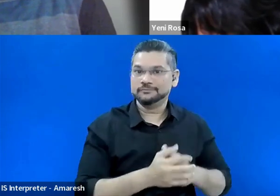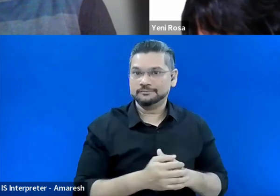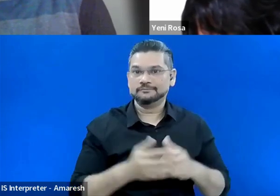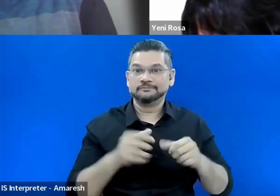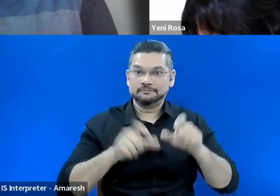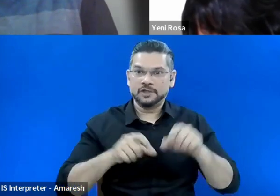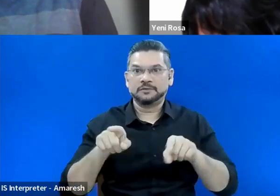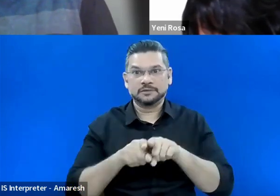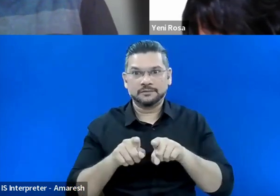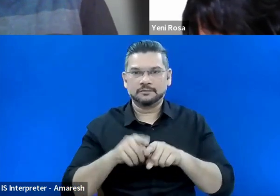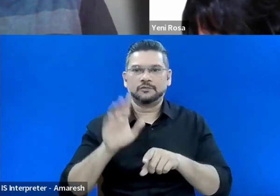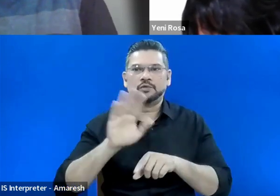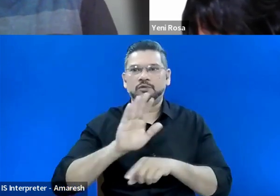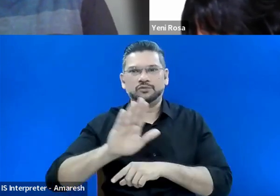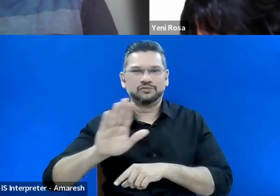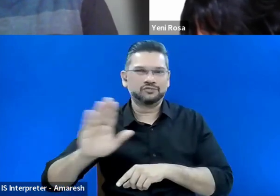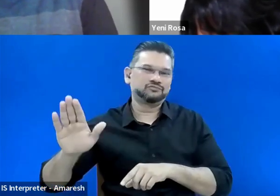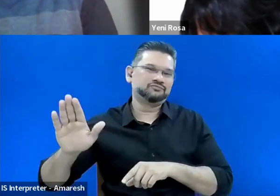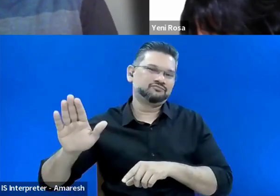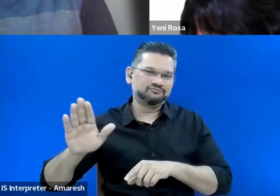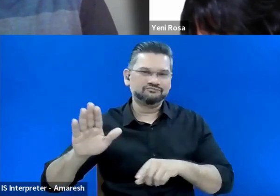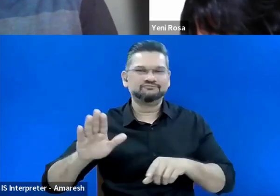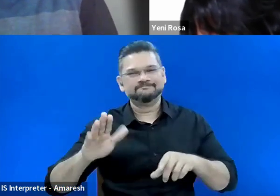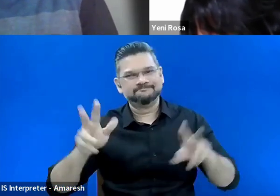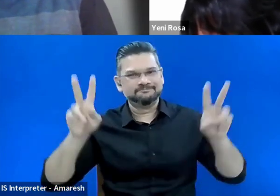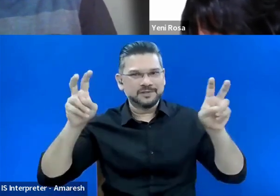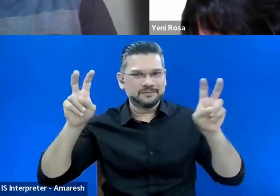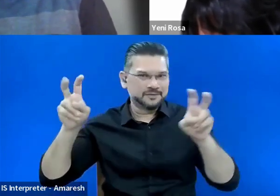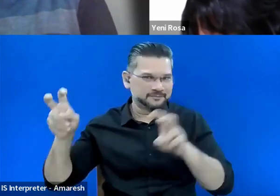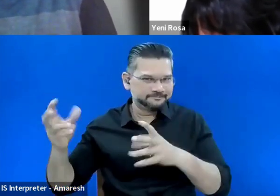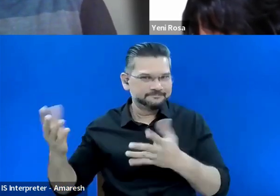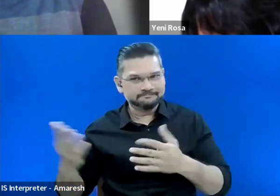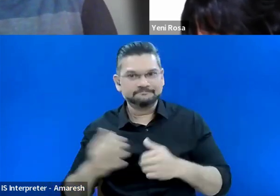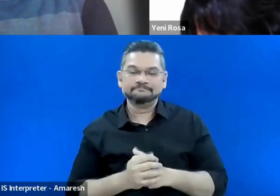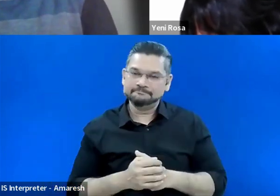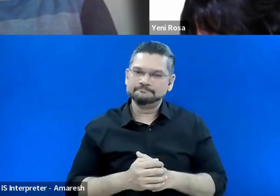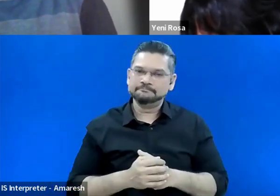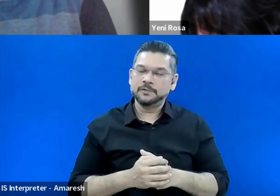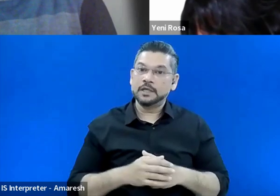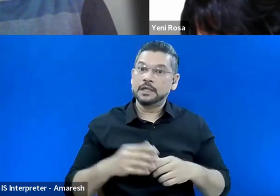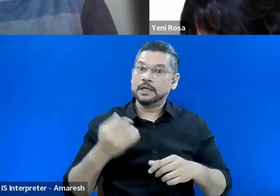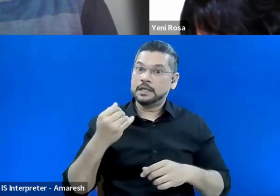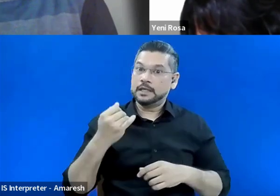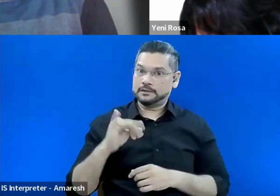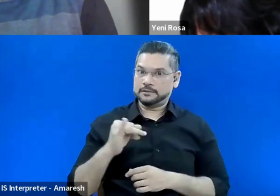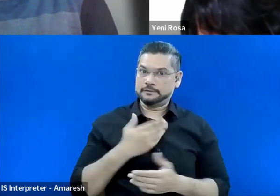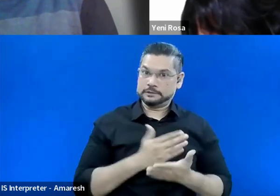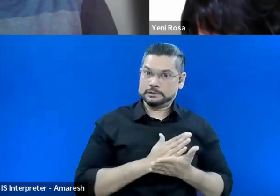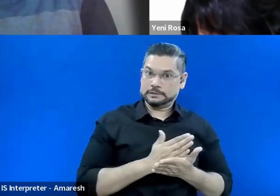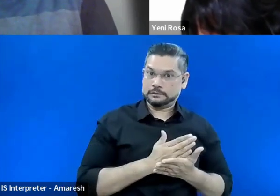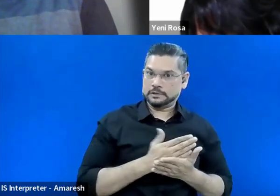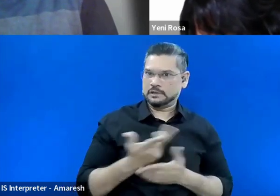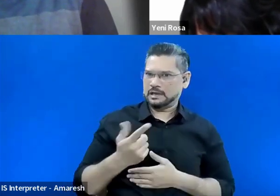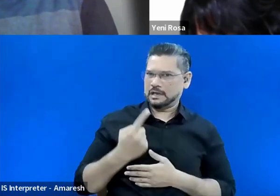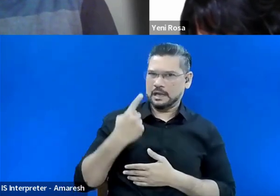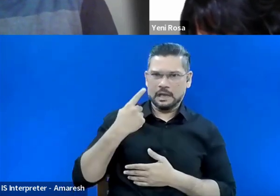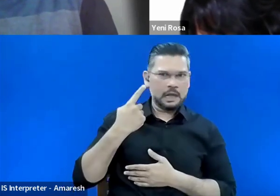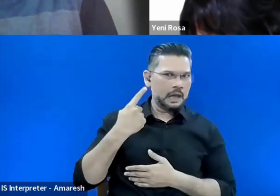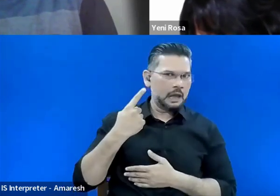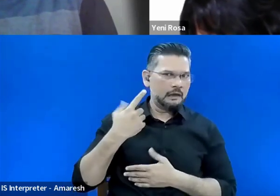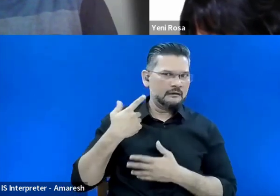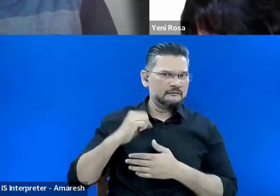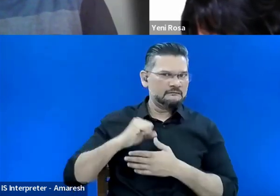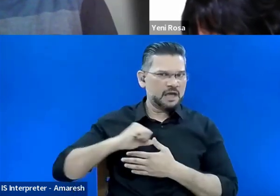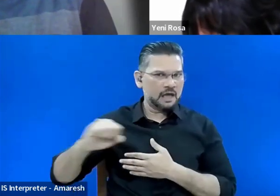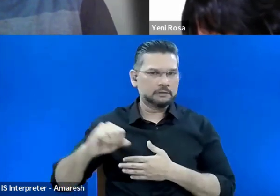representative speakers. I will also request the interpreters to flag us if we are moving like quite fast. During the